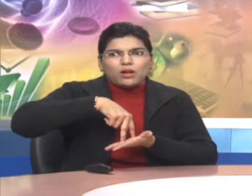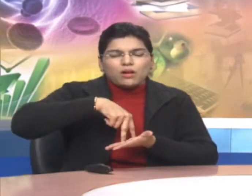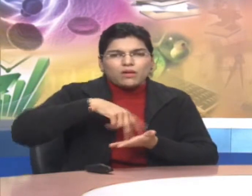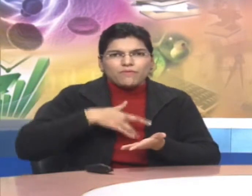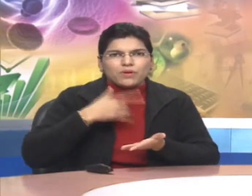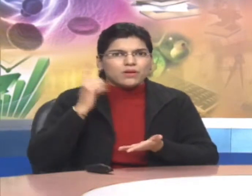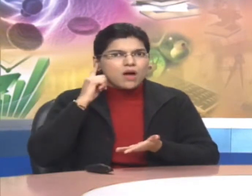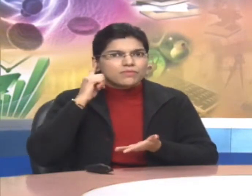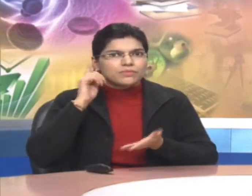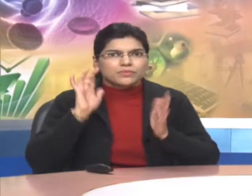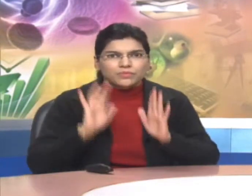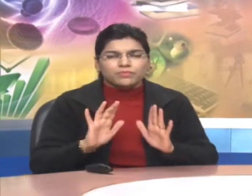still and listened.